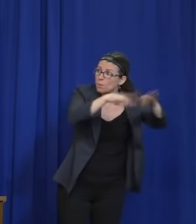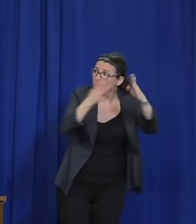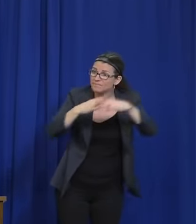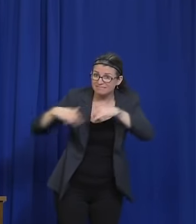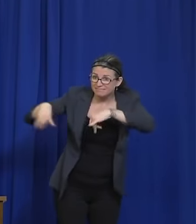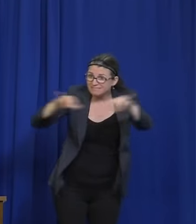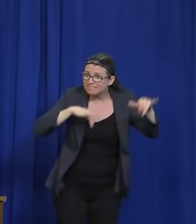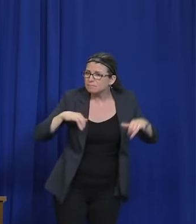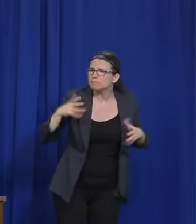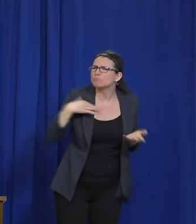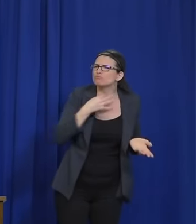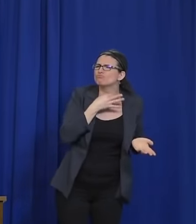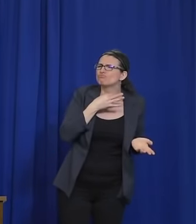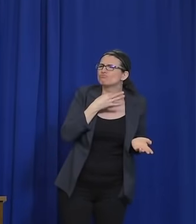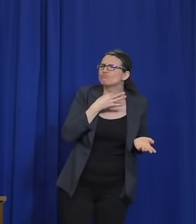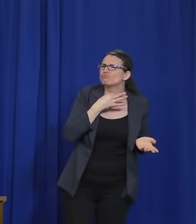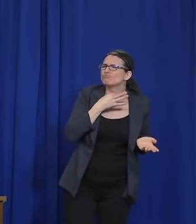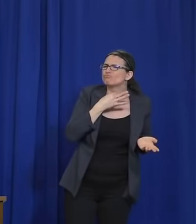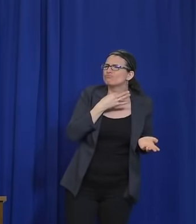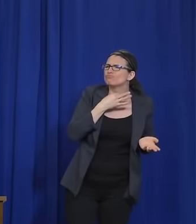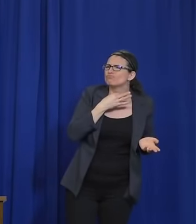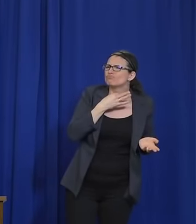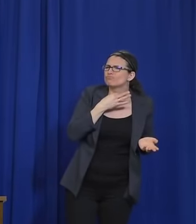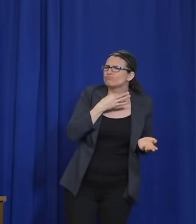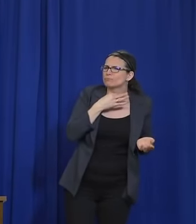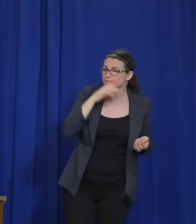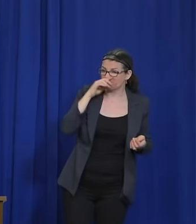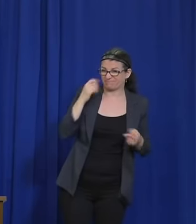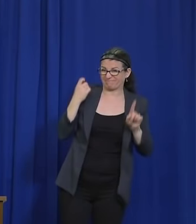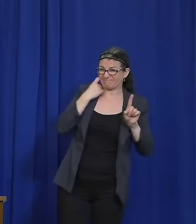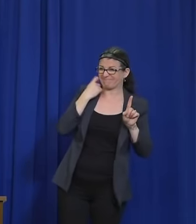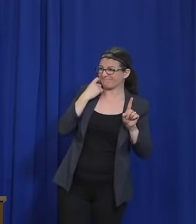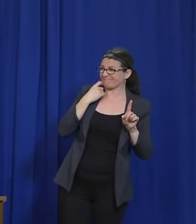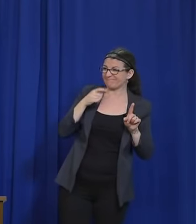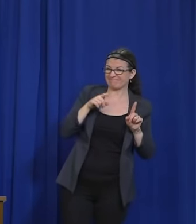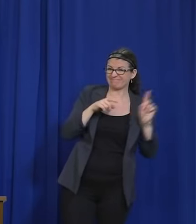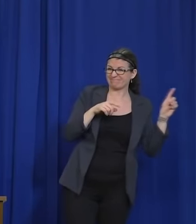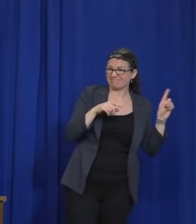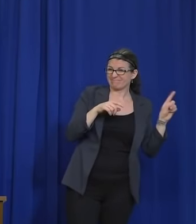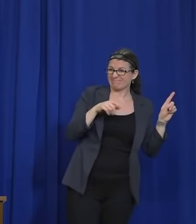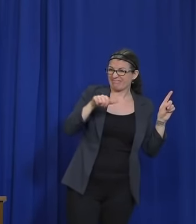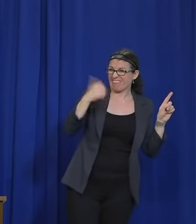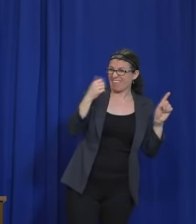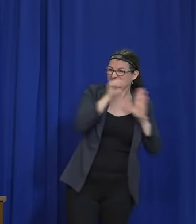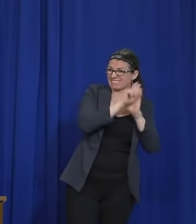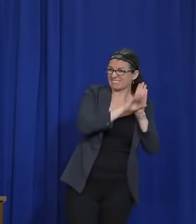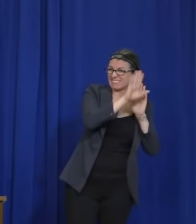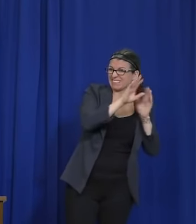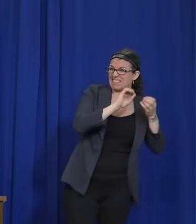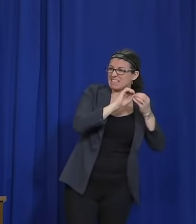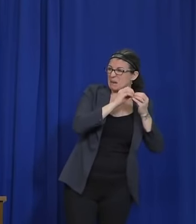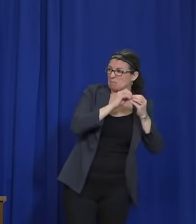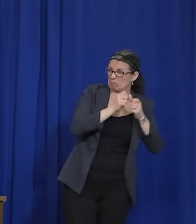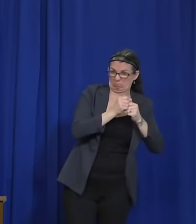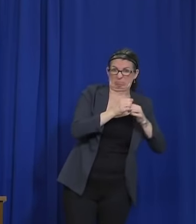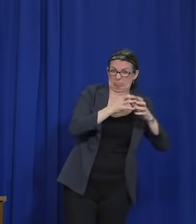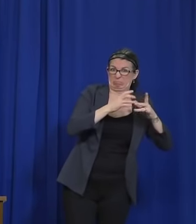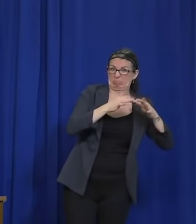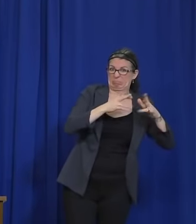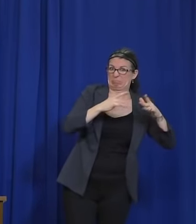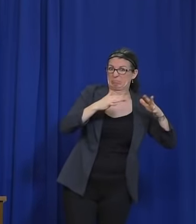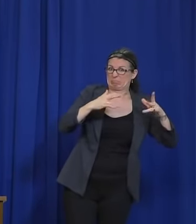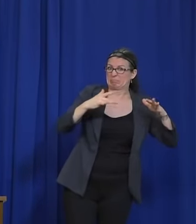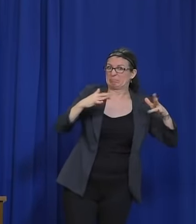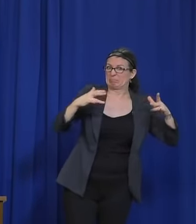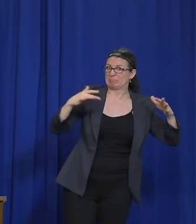kind of a surge in the past couple weeks, not on the order of Massachusetts, but certainly larger than Maine has had. And then kind of